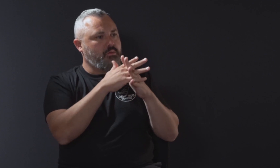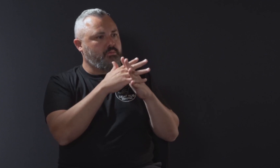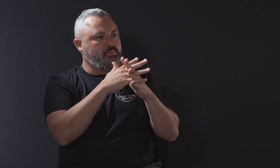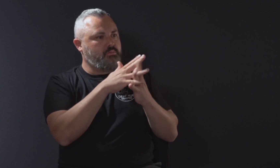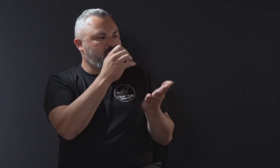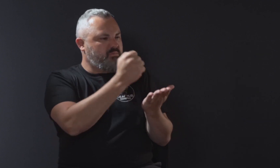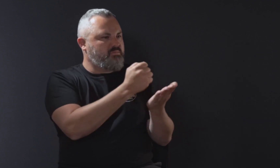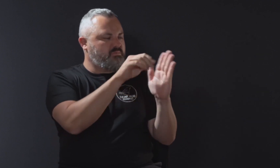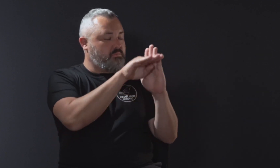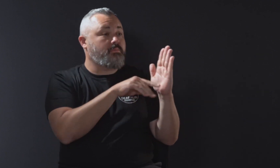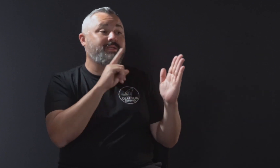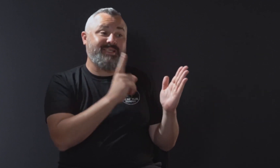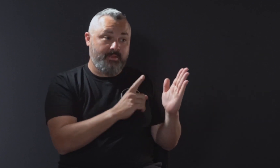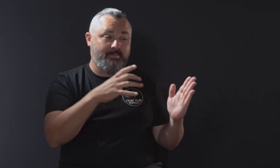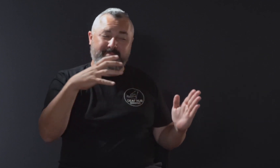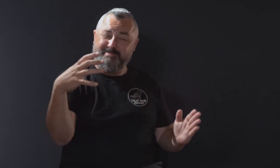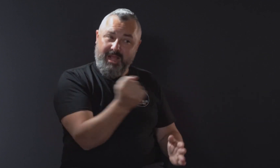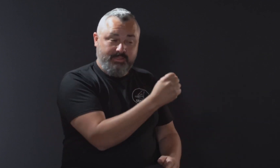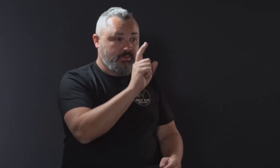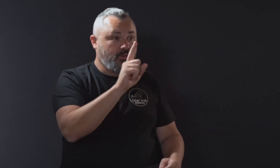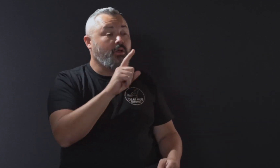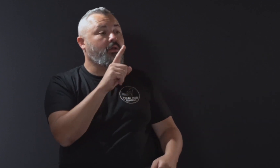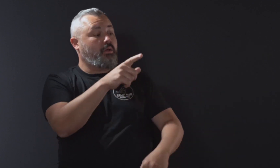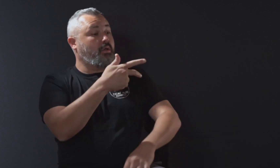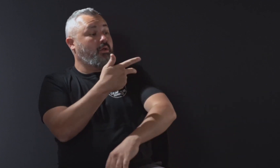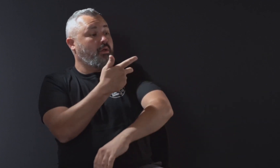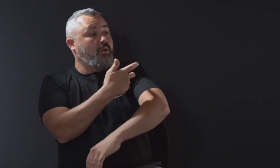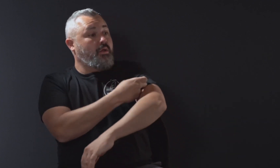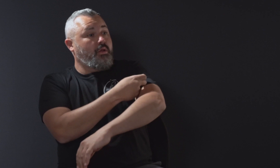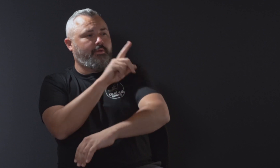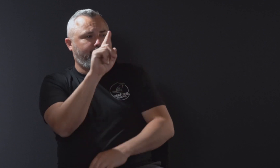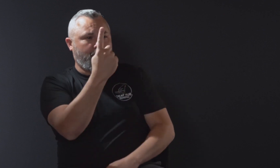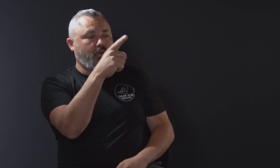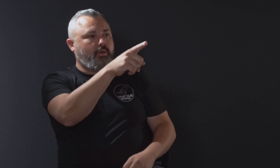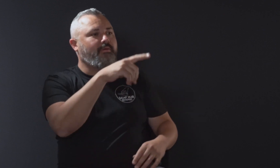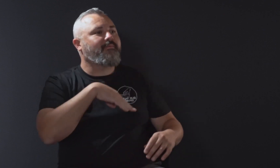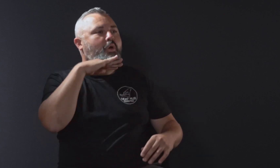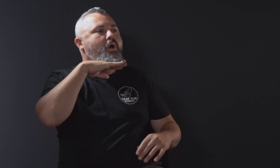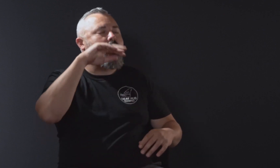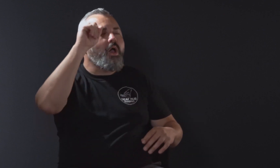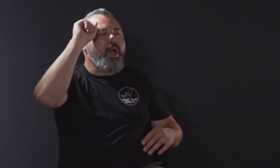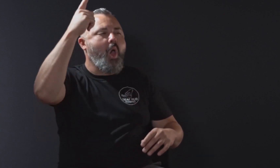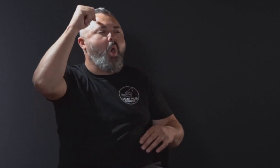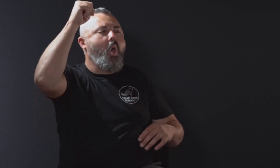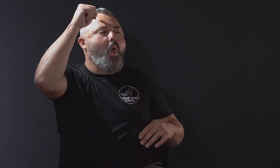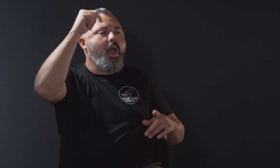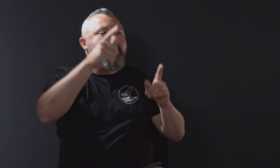that before anybody receives any kind of vaccination, they must provide informed consent. That means that whether through